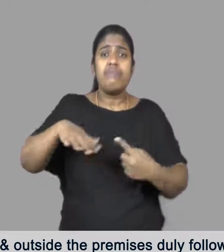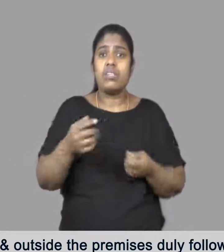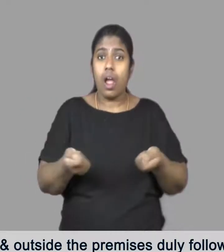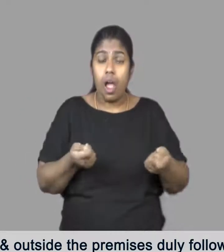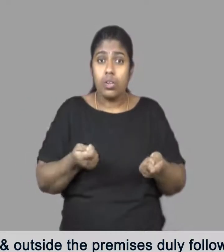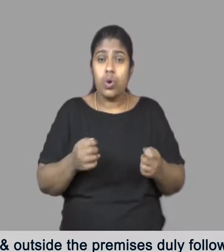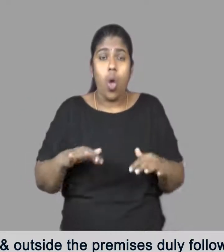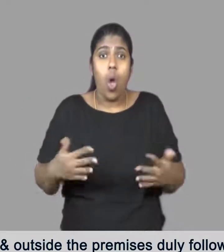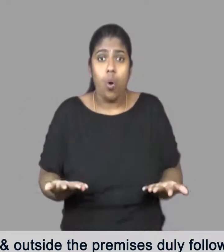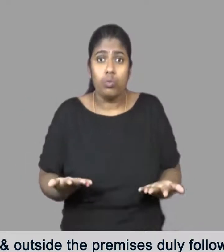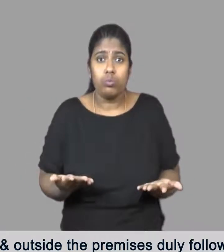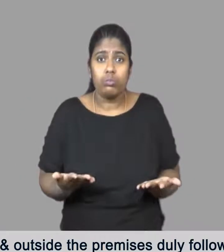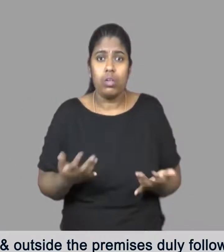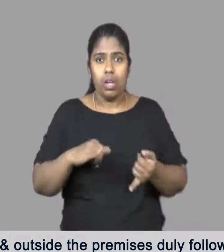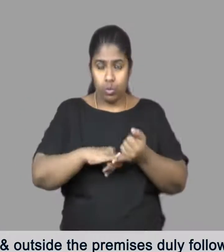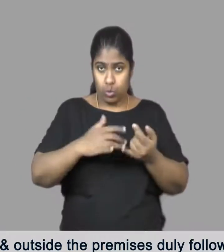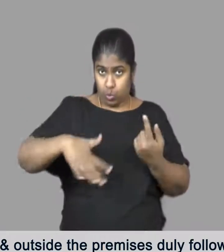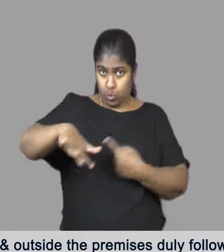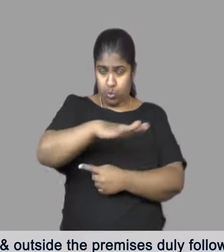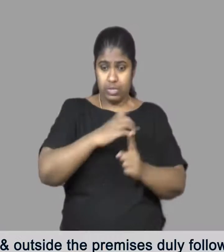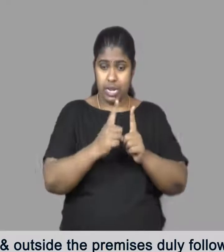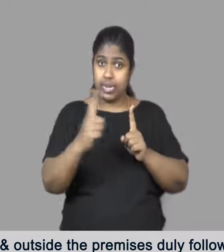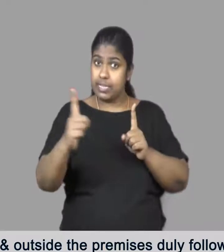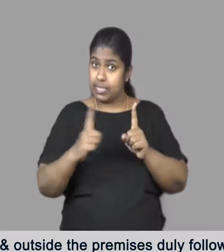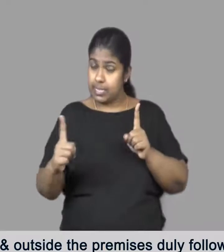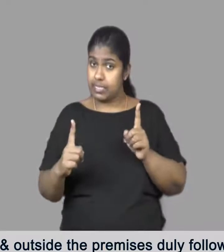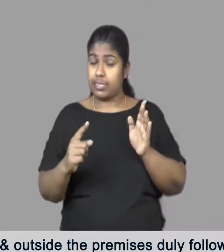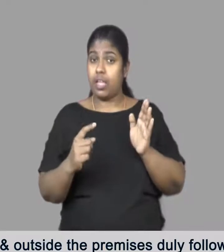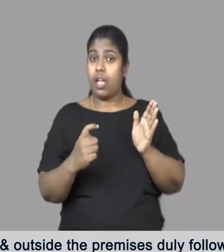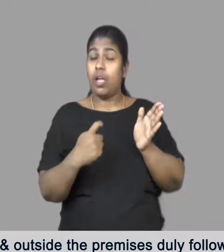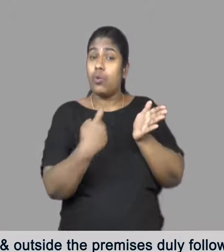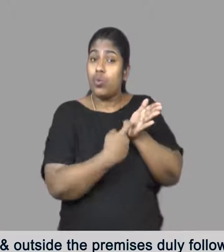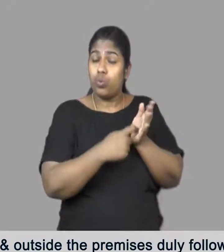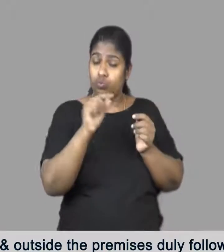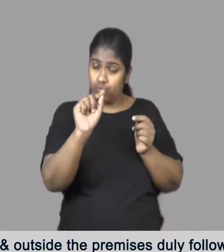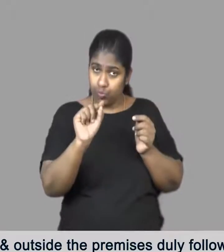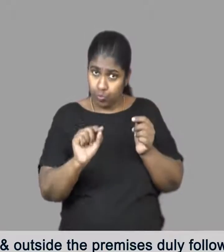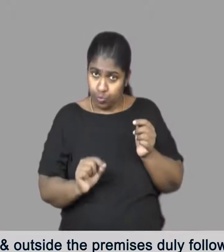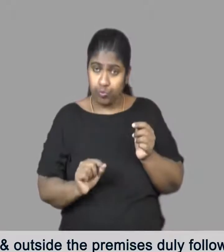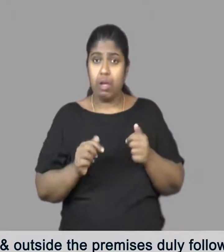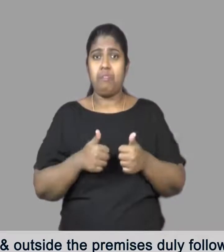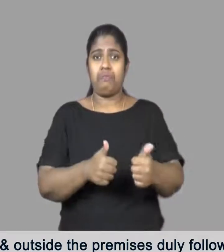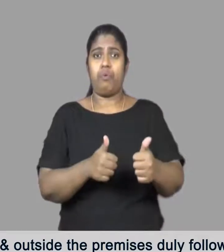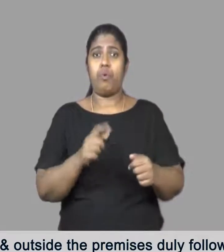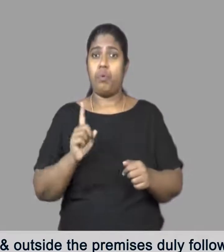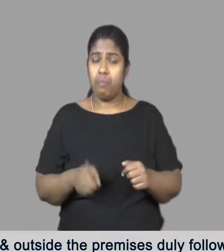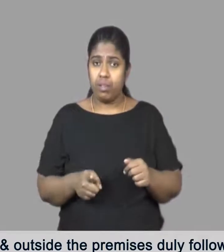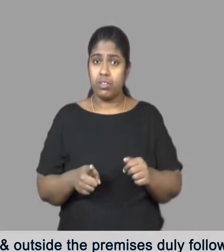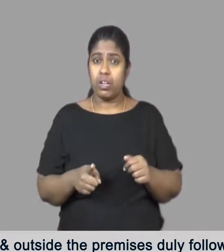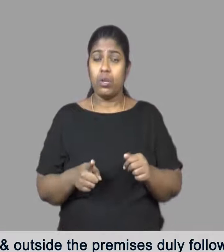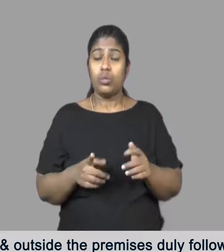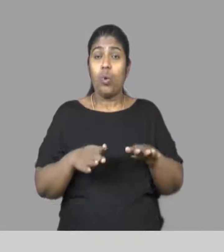duly following social distancing norms to be ensured.